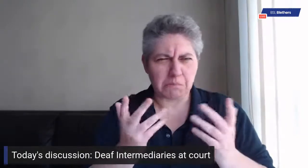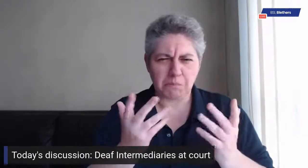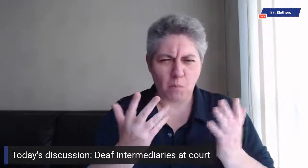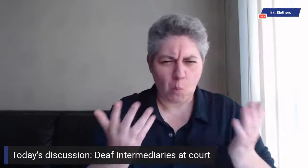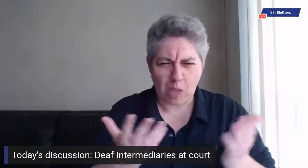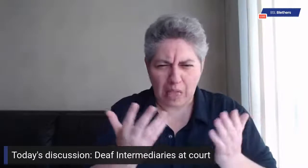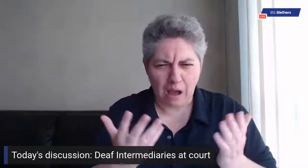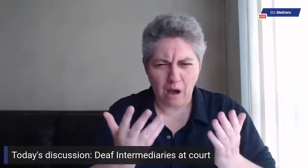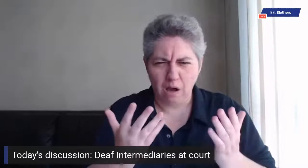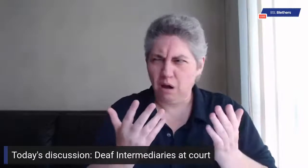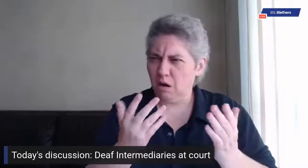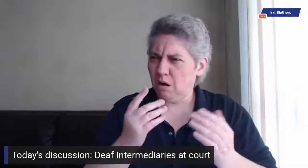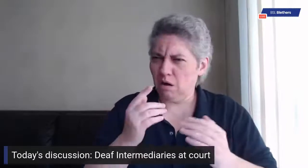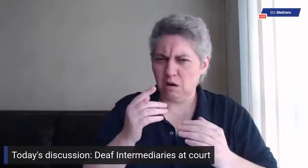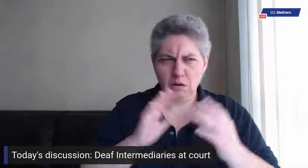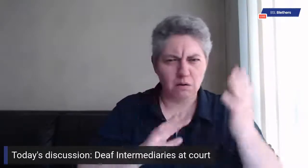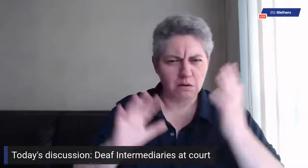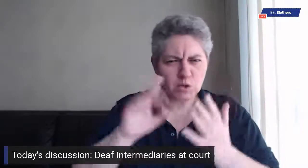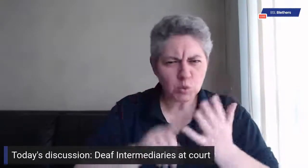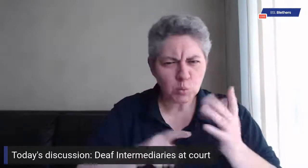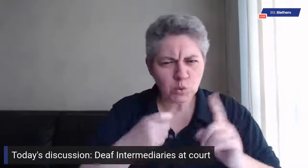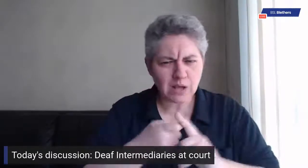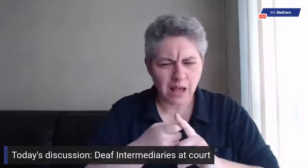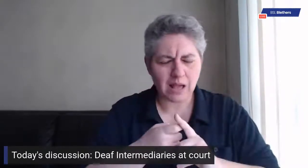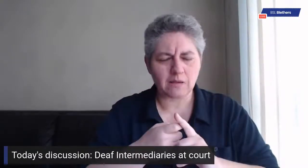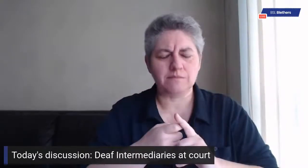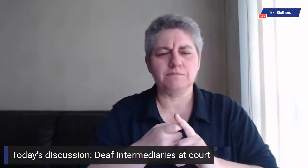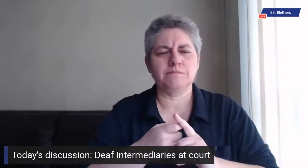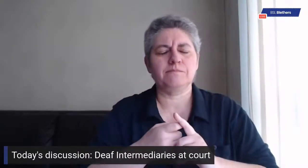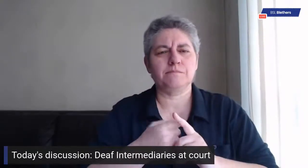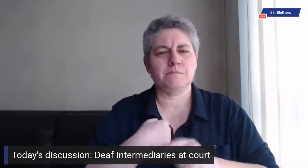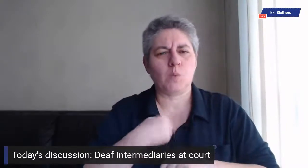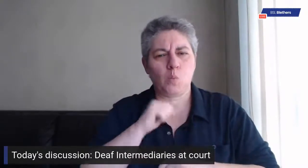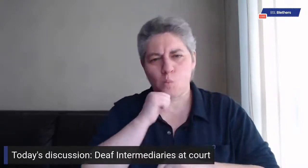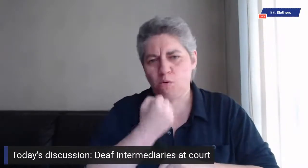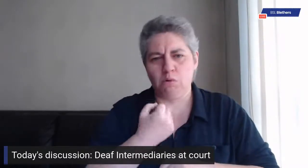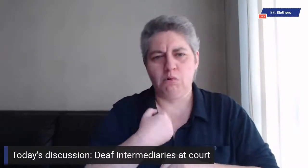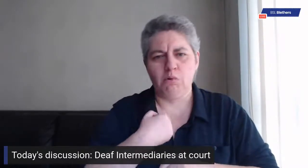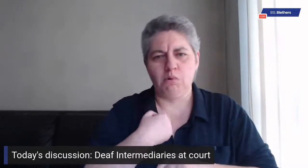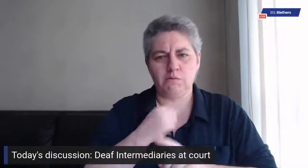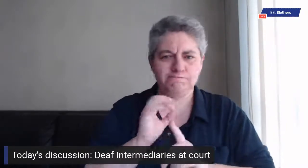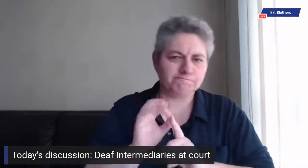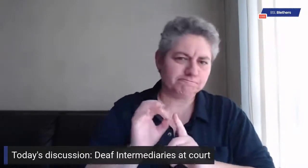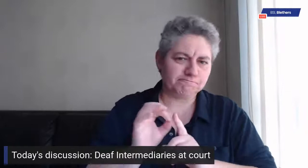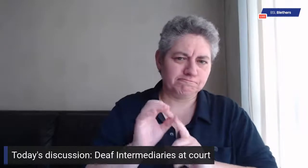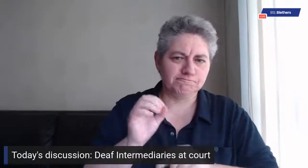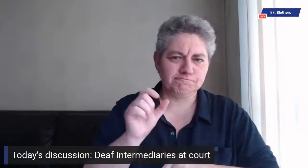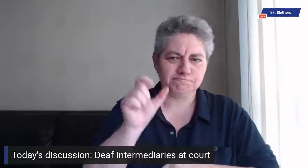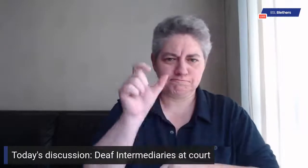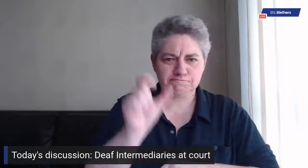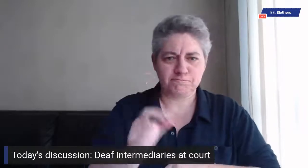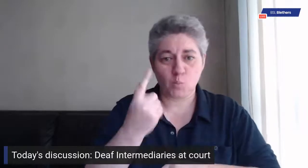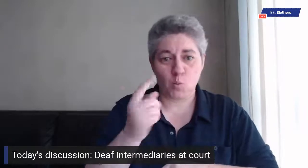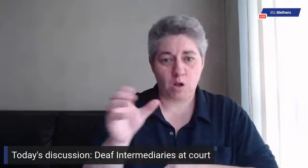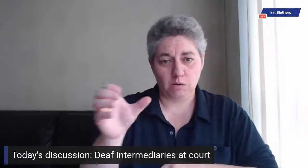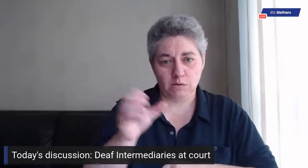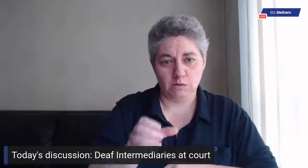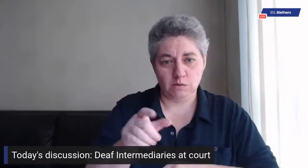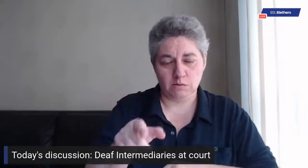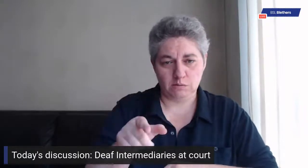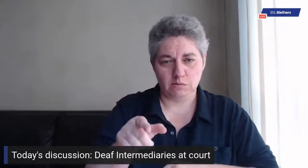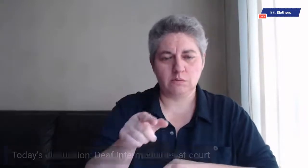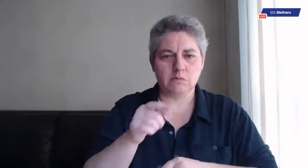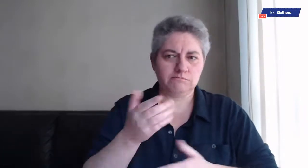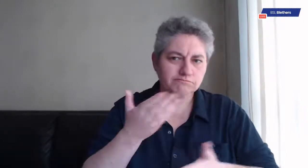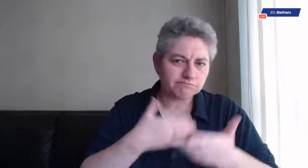word before, or know what happens. And where does it happen? It does happen within the UK. So I